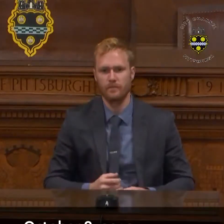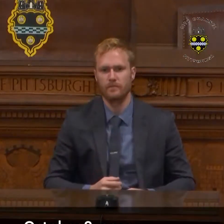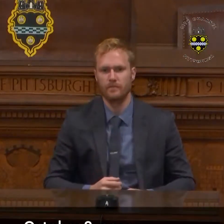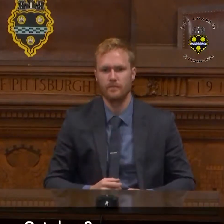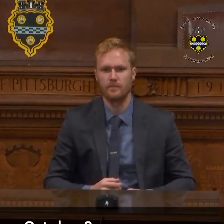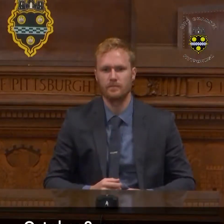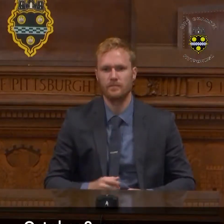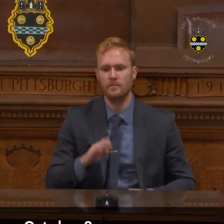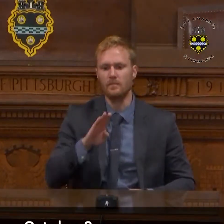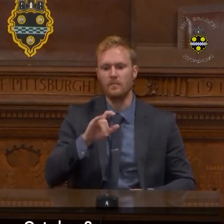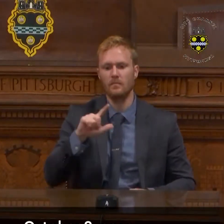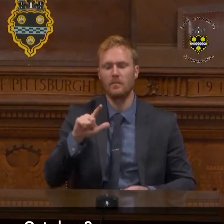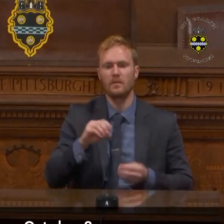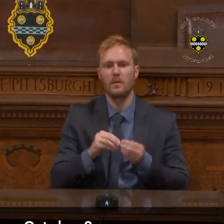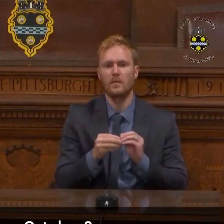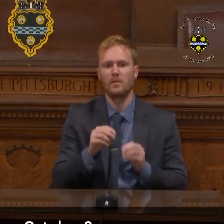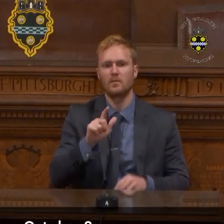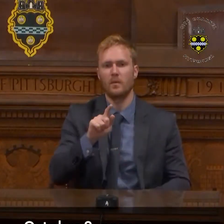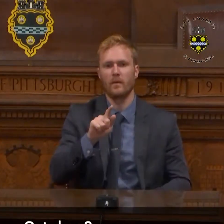Bill number